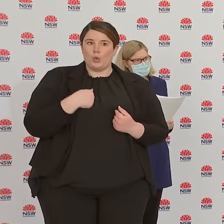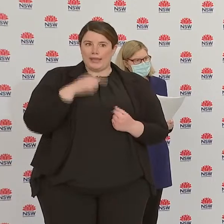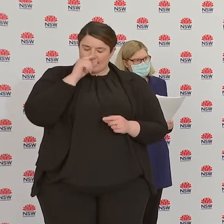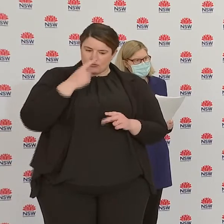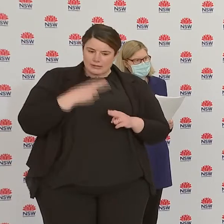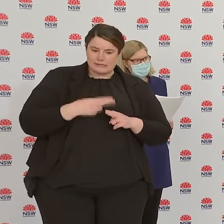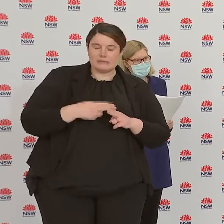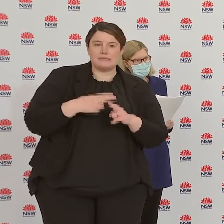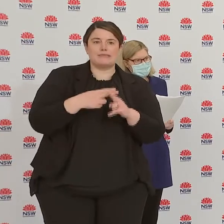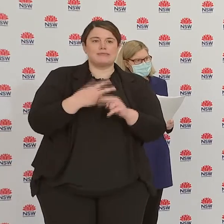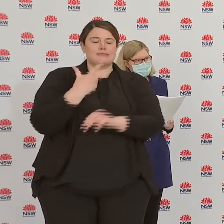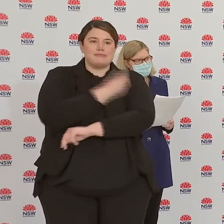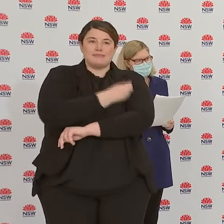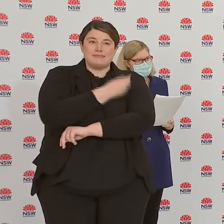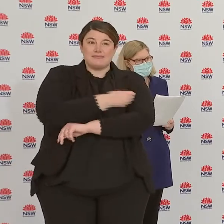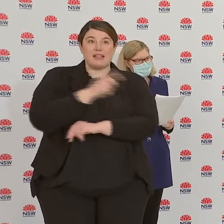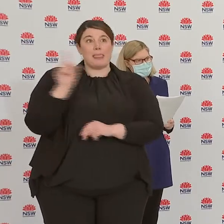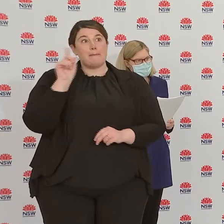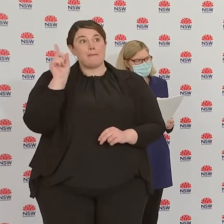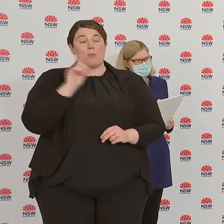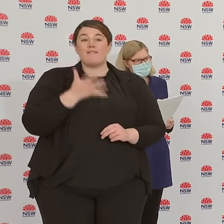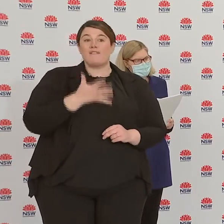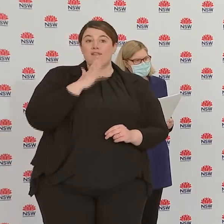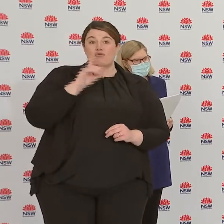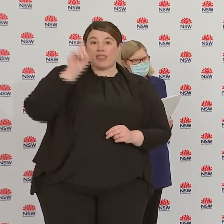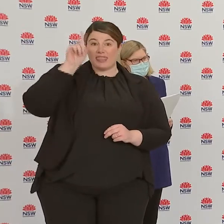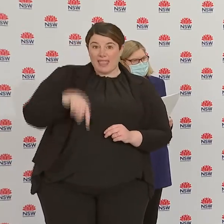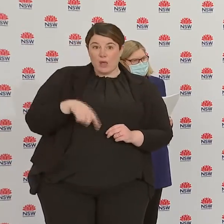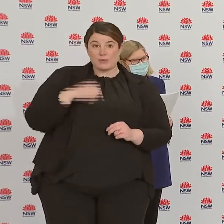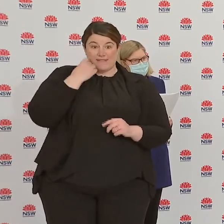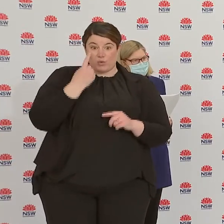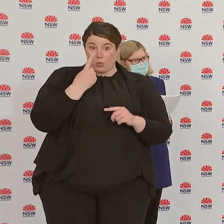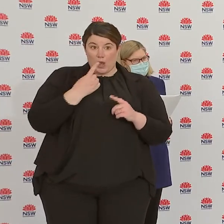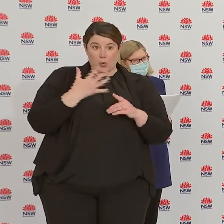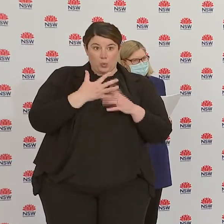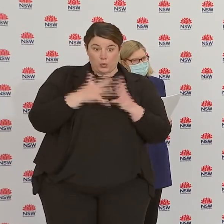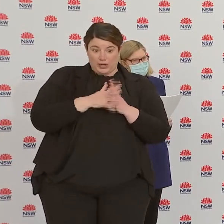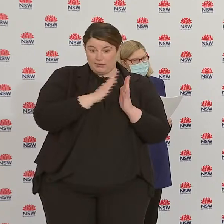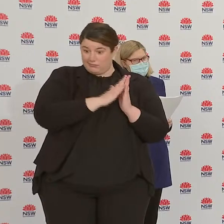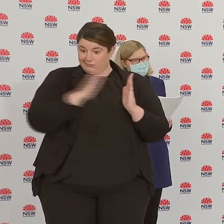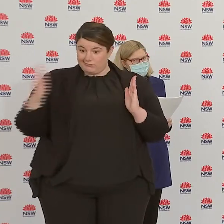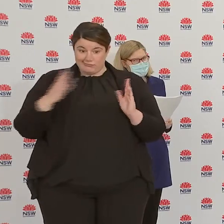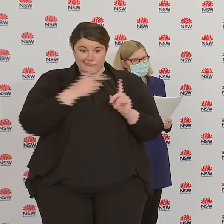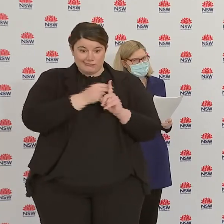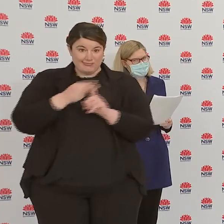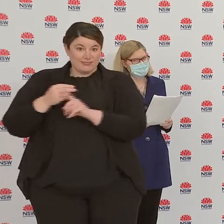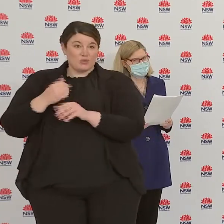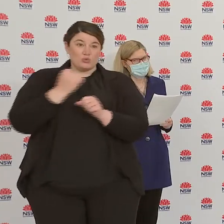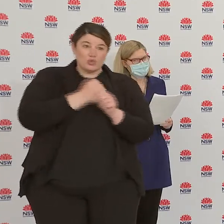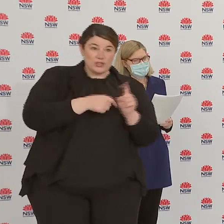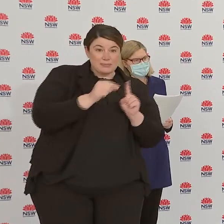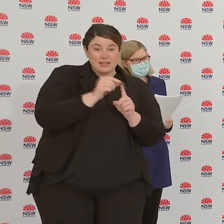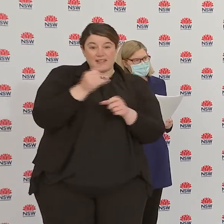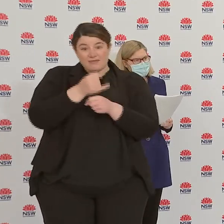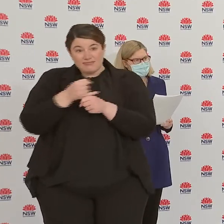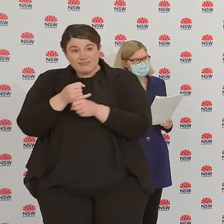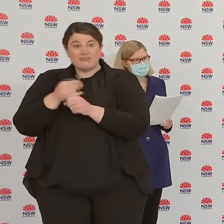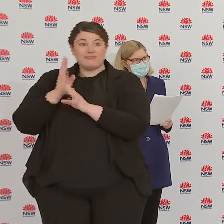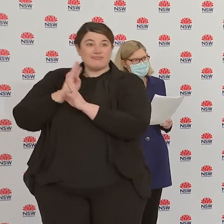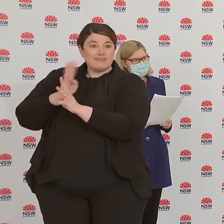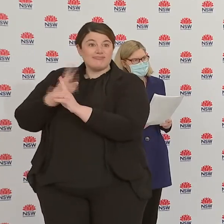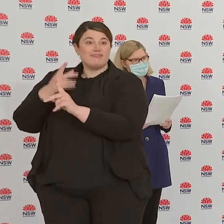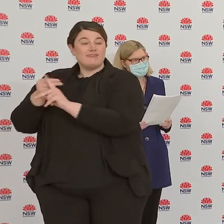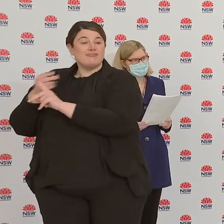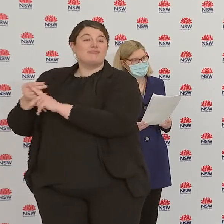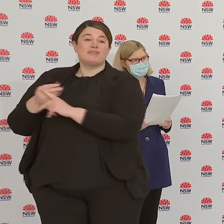up the program. We're doing about 500,000 a week through all of those sources, those points of access, and we urge everybody to come